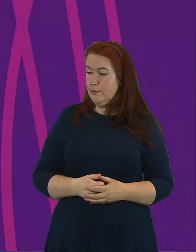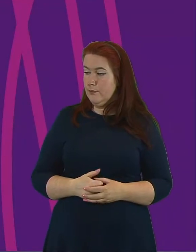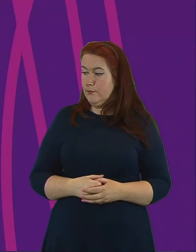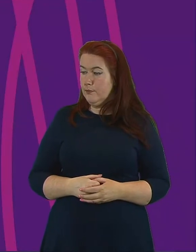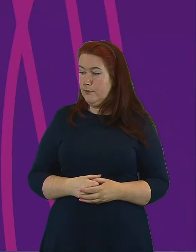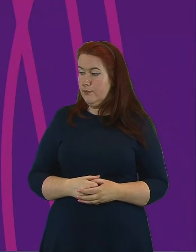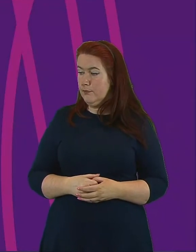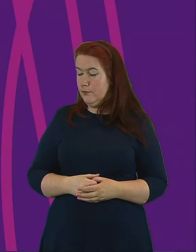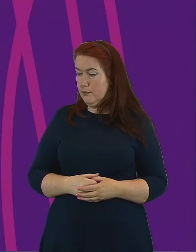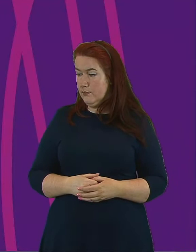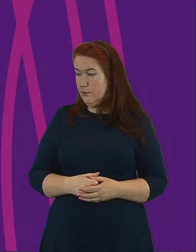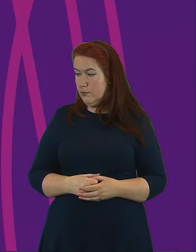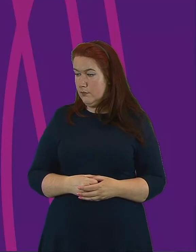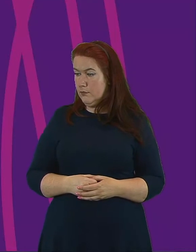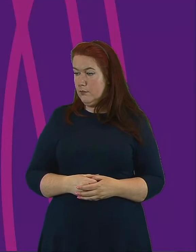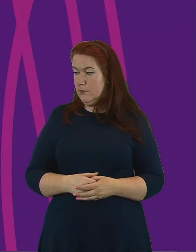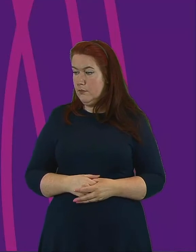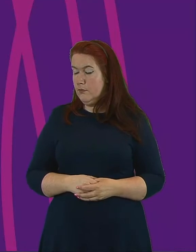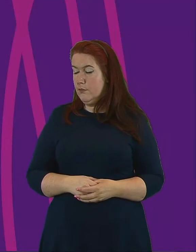The